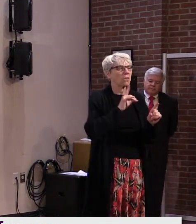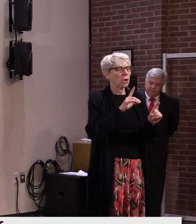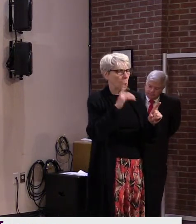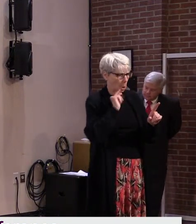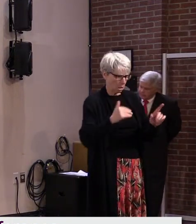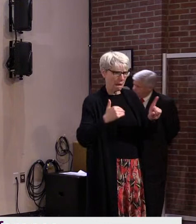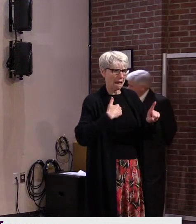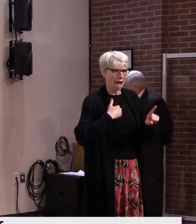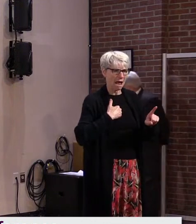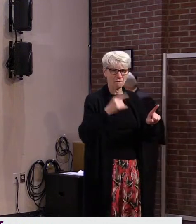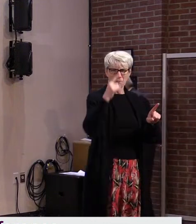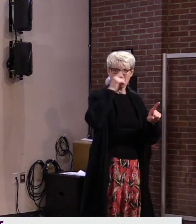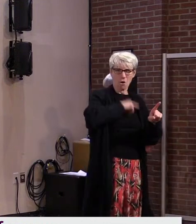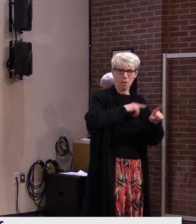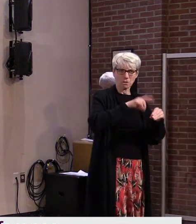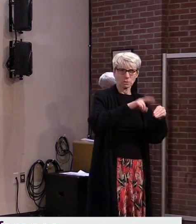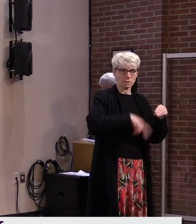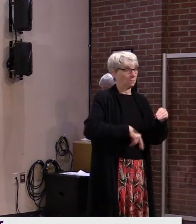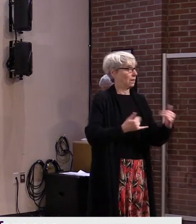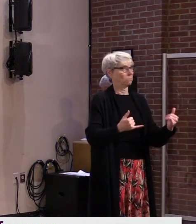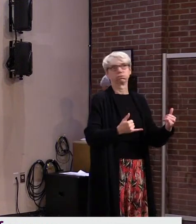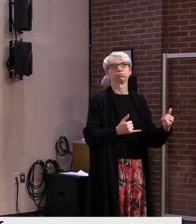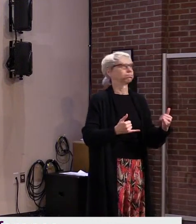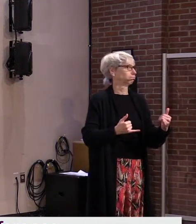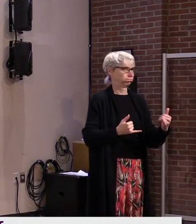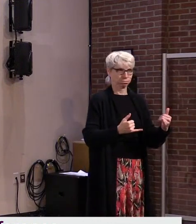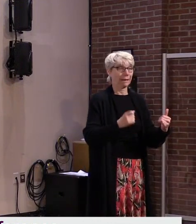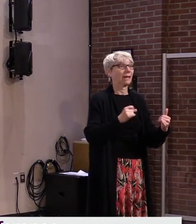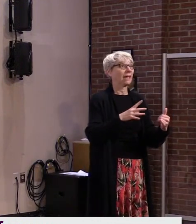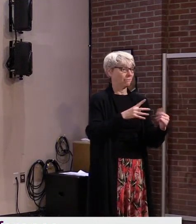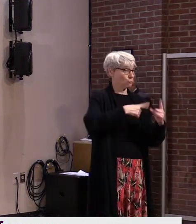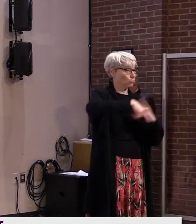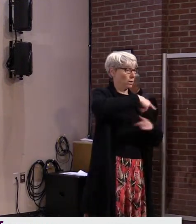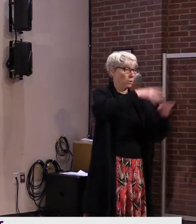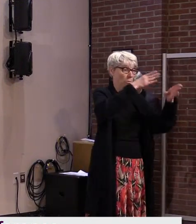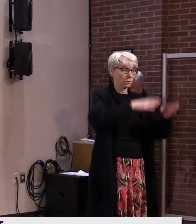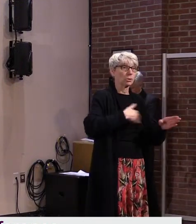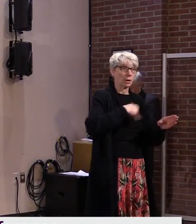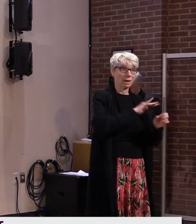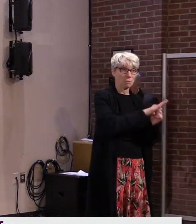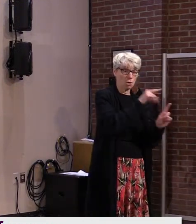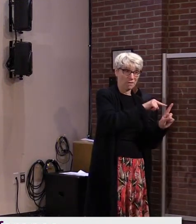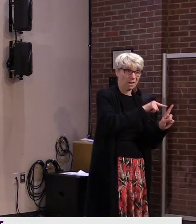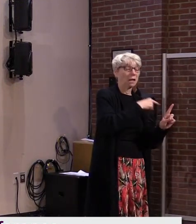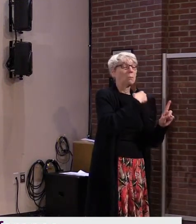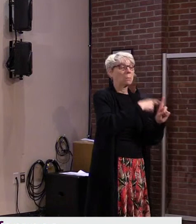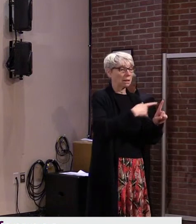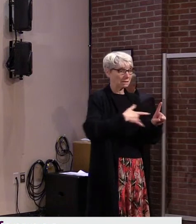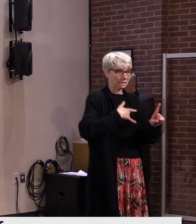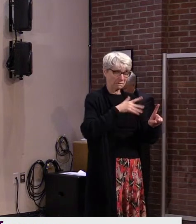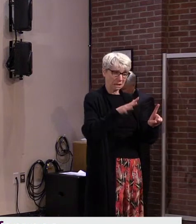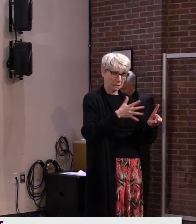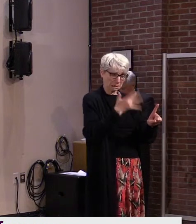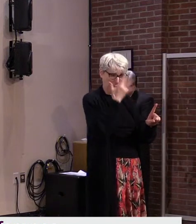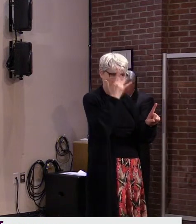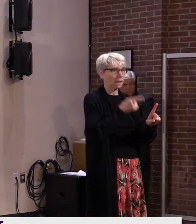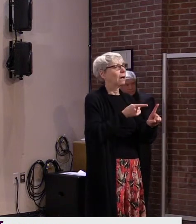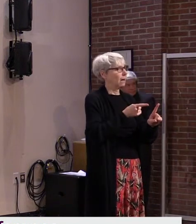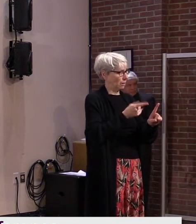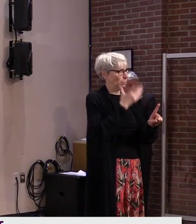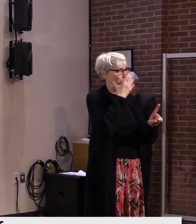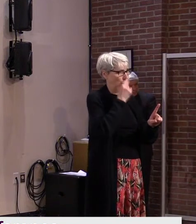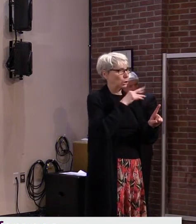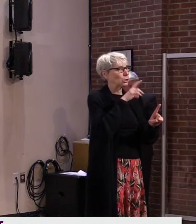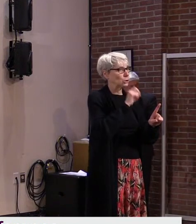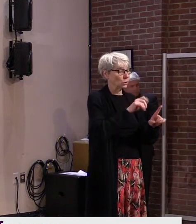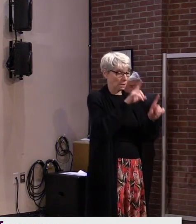can repetitively, as in this program that was just described, test people one day at a time, day after day, for